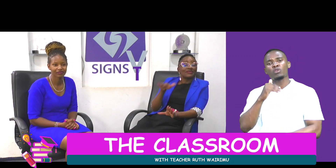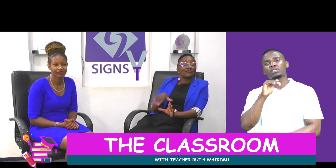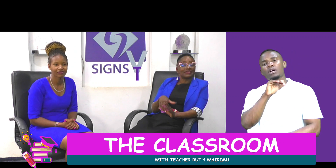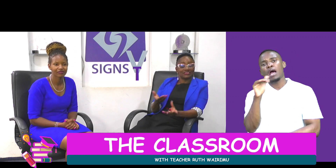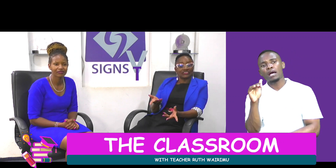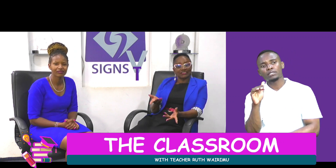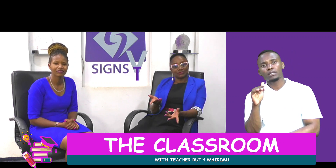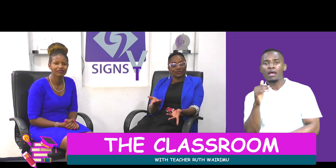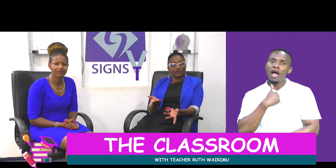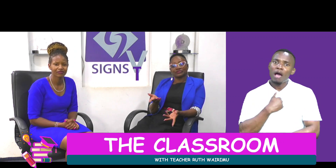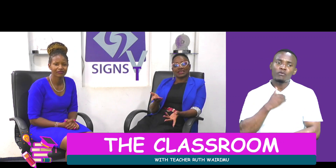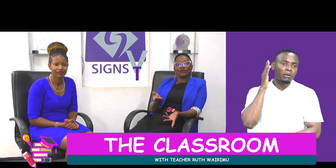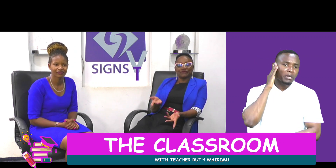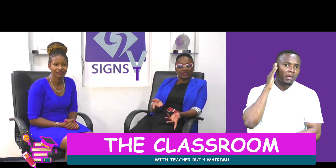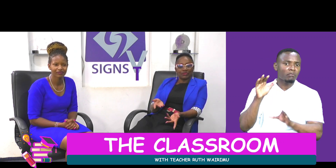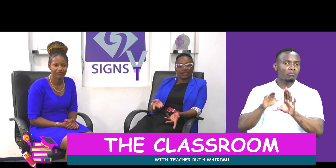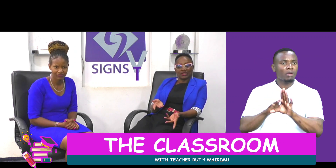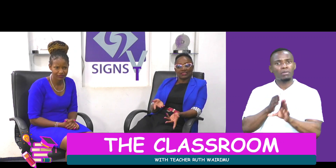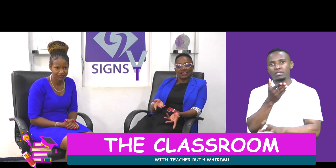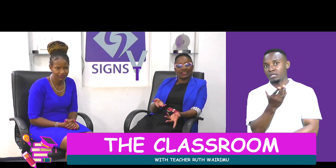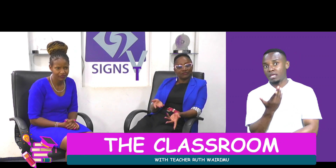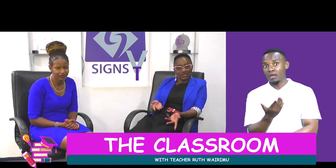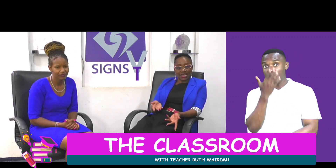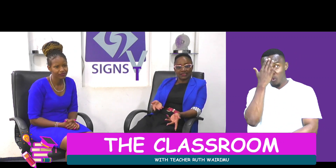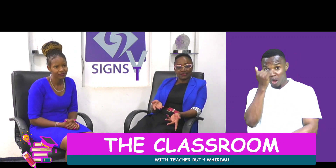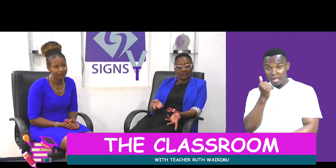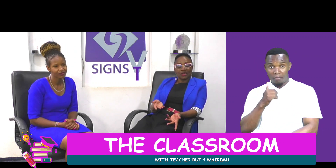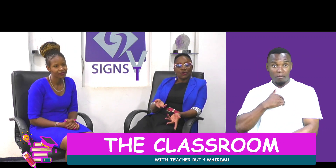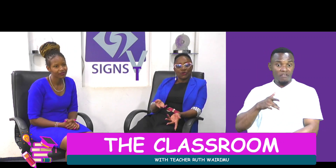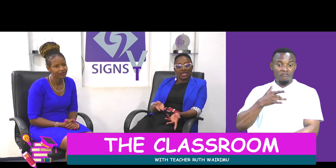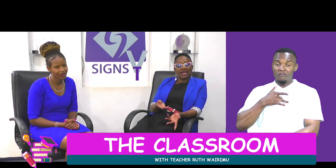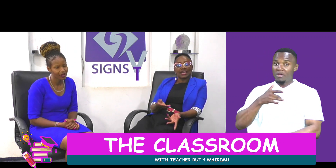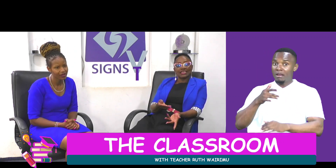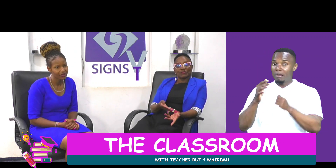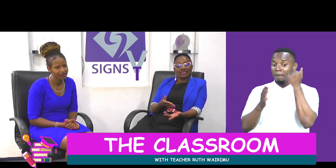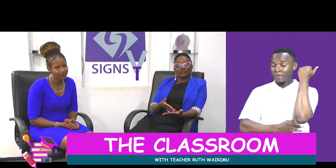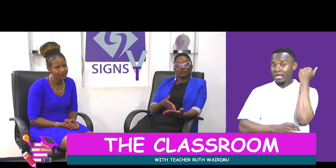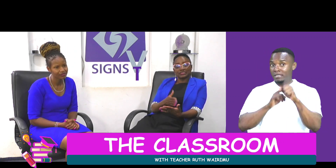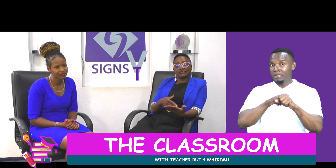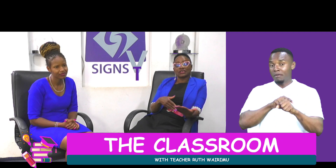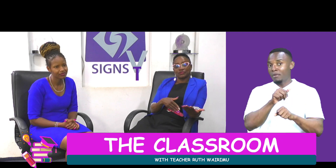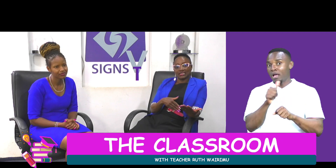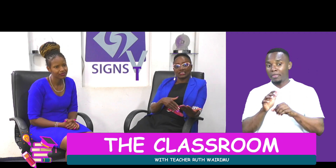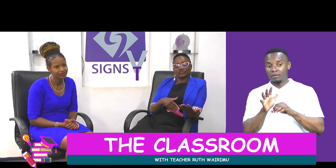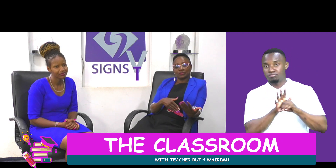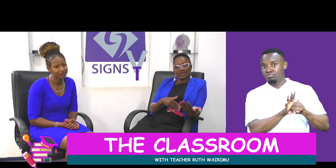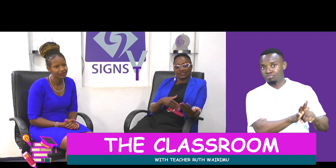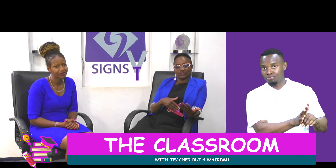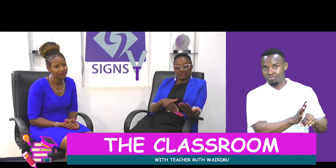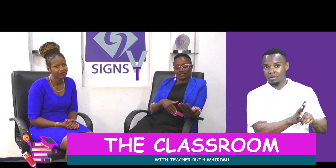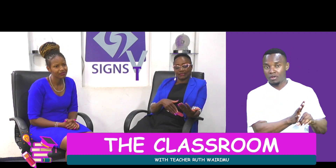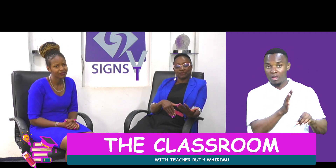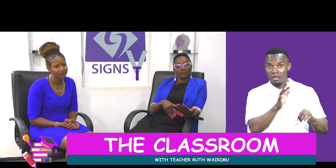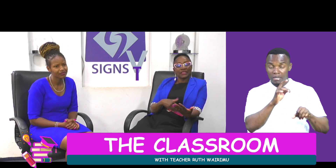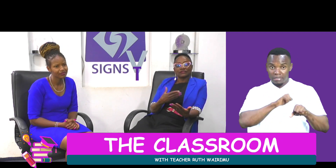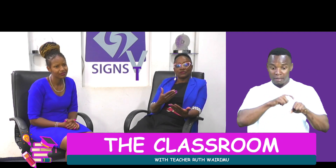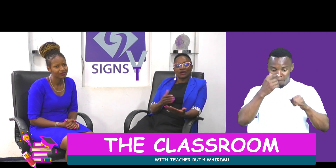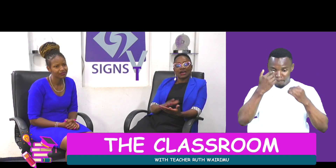deaf members in church? Because I would feel bad when they are left behind while I am there to bridge the communication barrier between